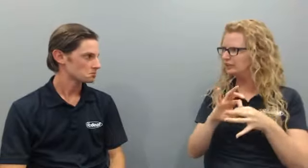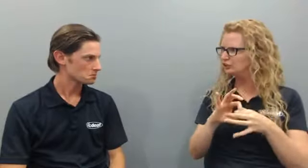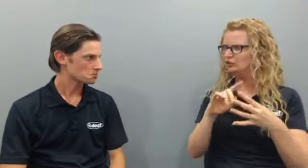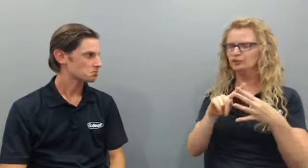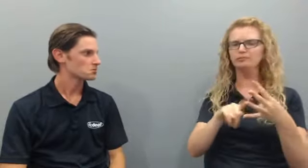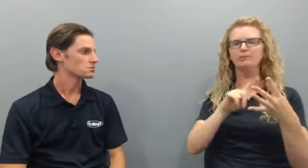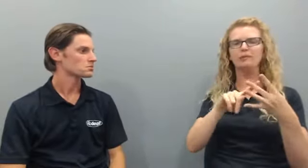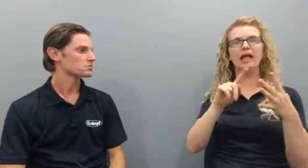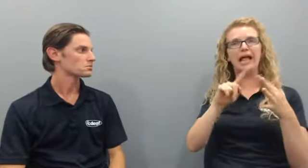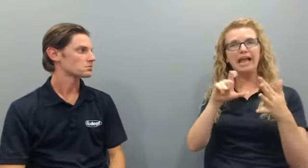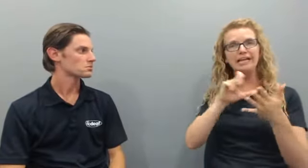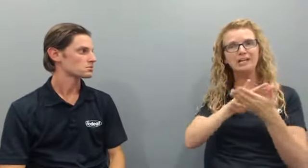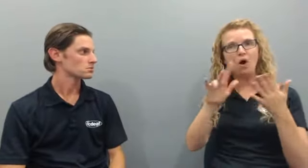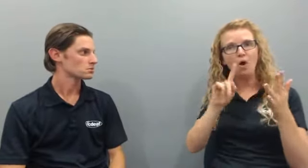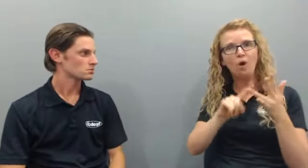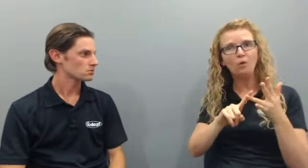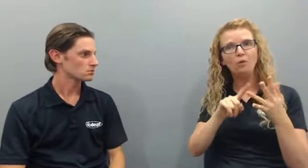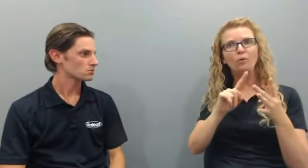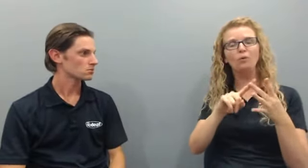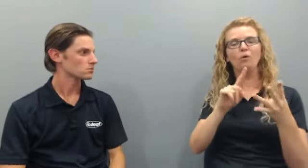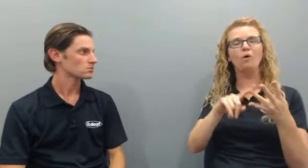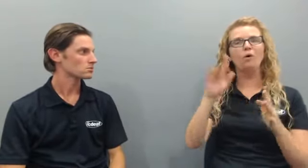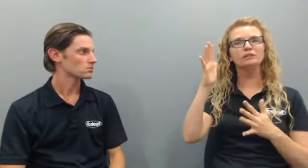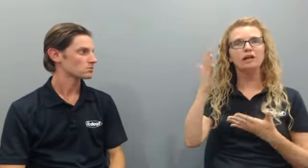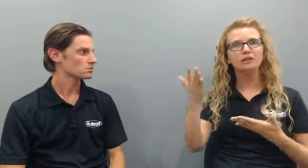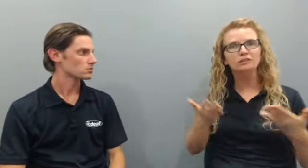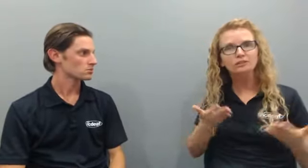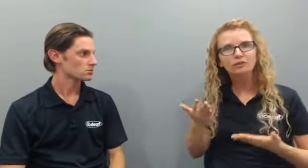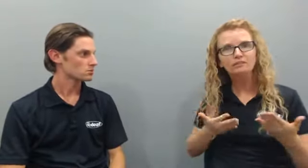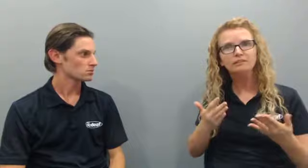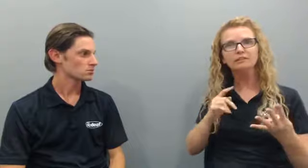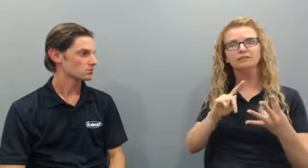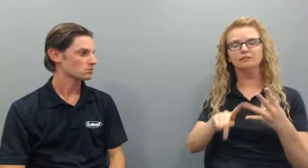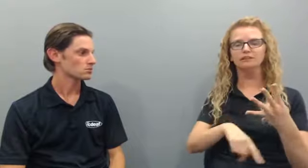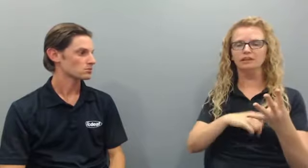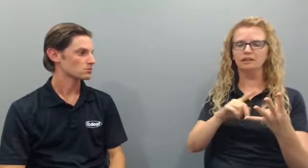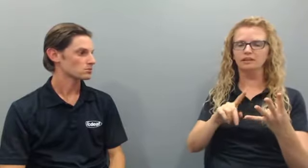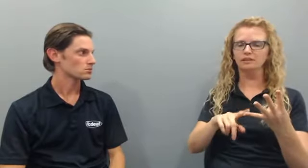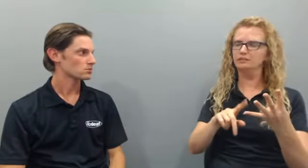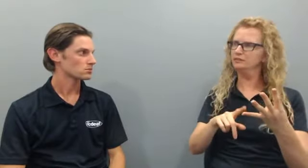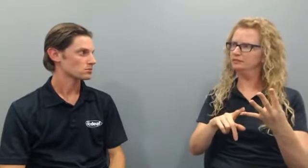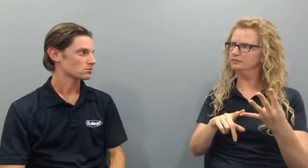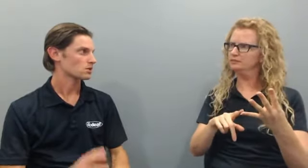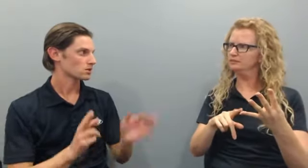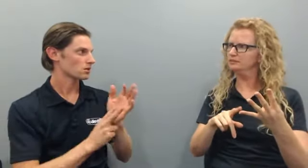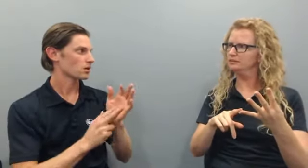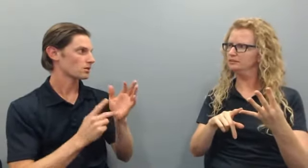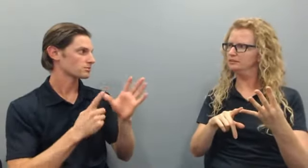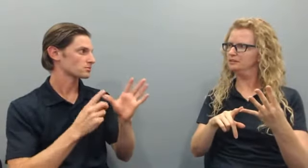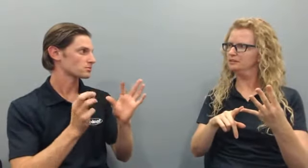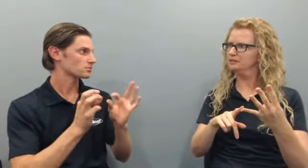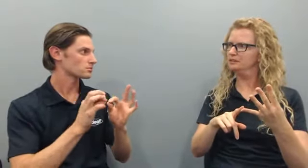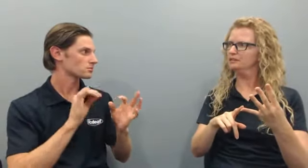Auslan Connections, Echo Interpreting, Auslan Services, and